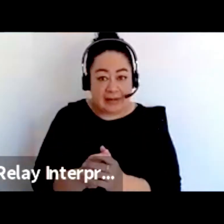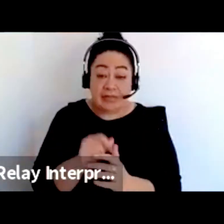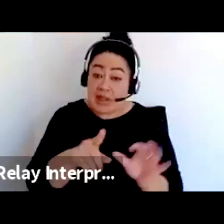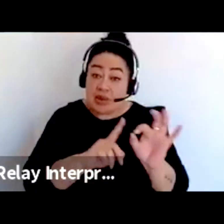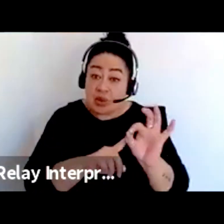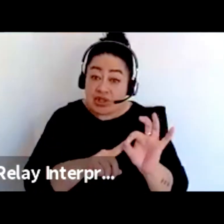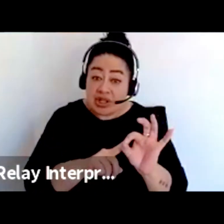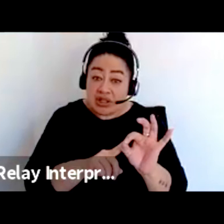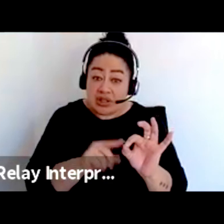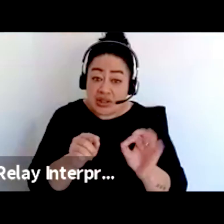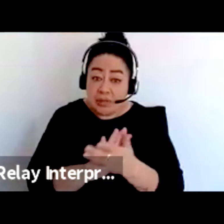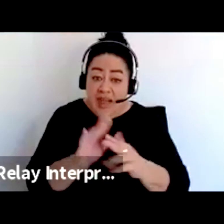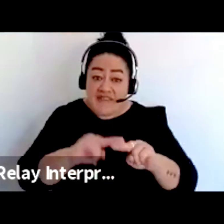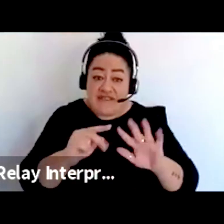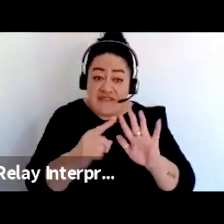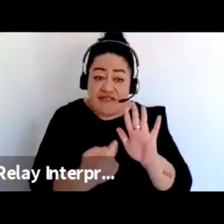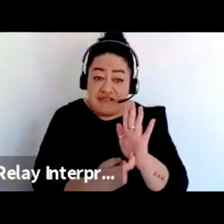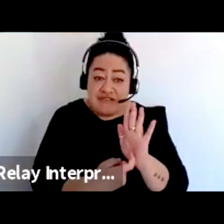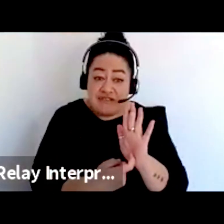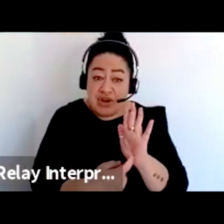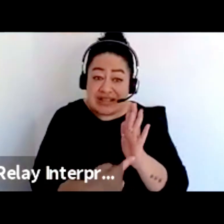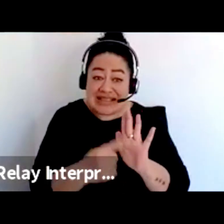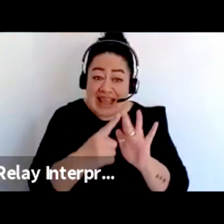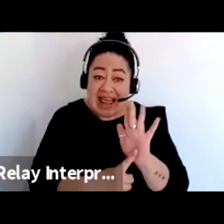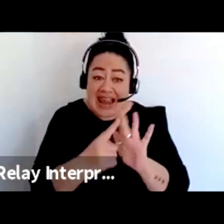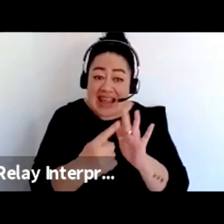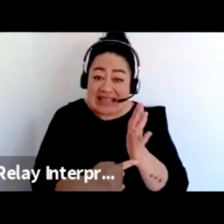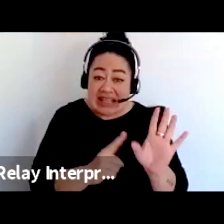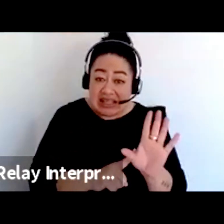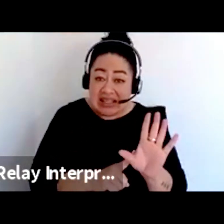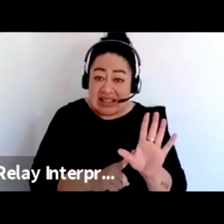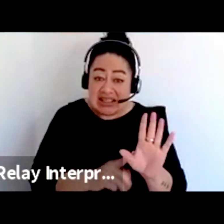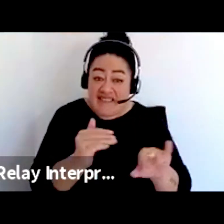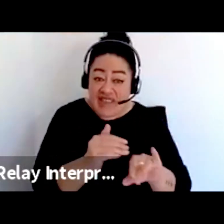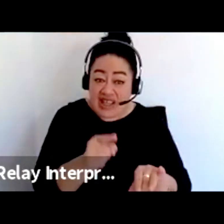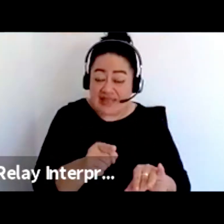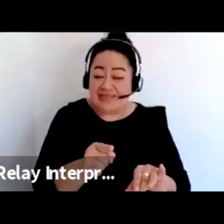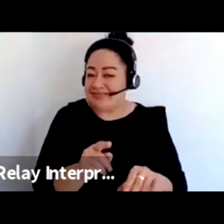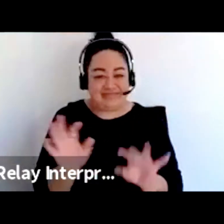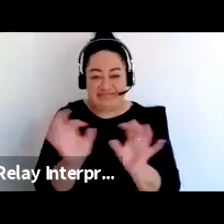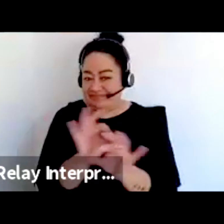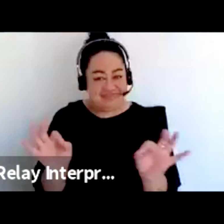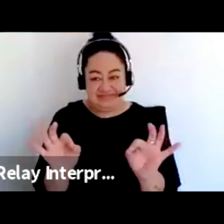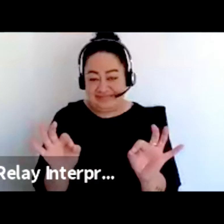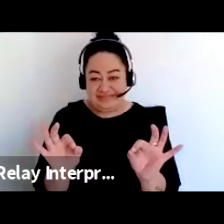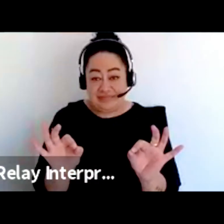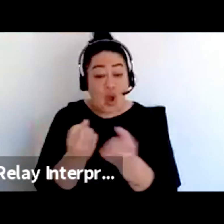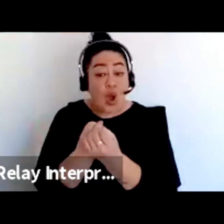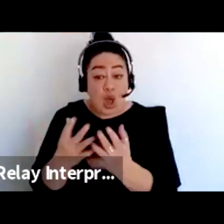my fertility? No. Yes. In Portugal, lots more people are having babies and they're very